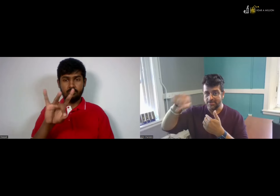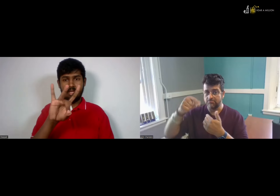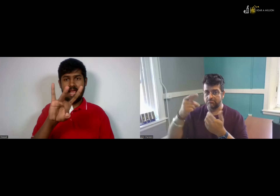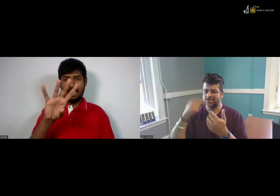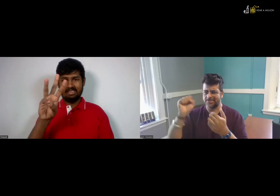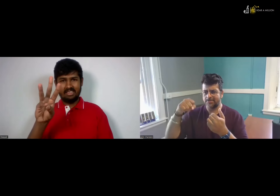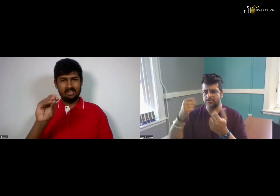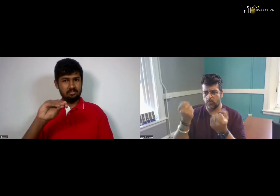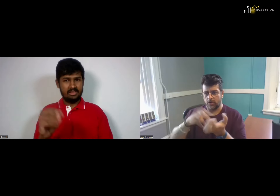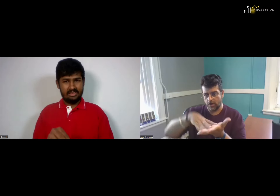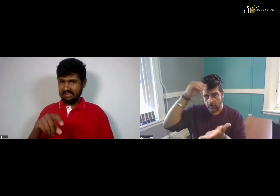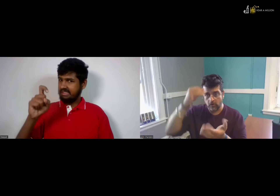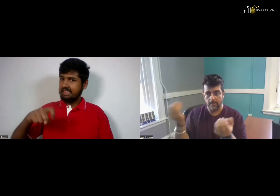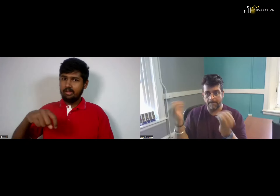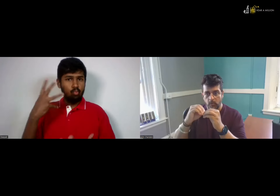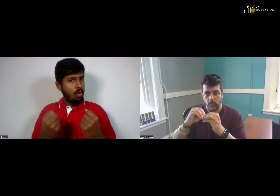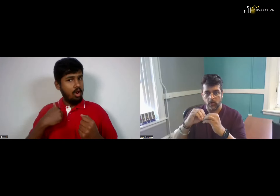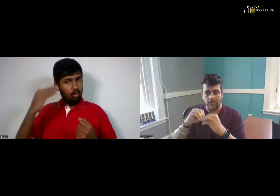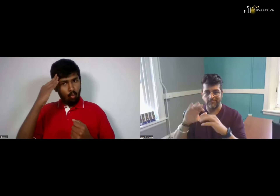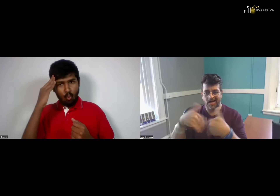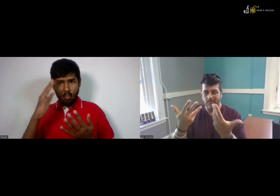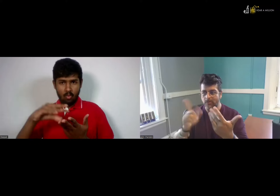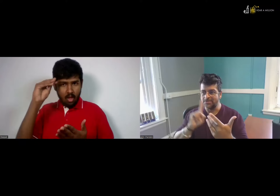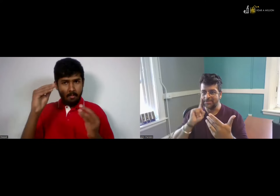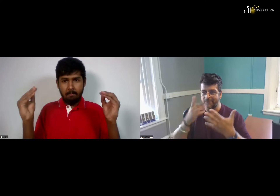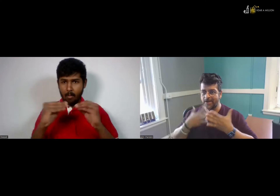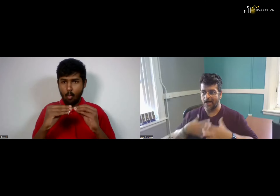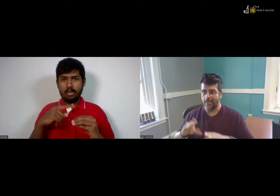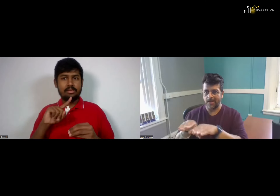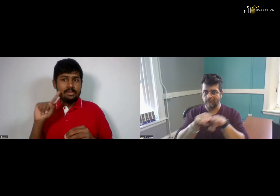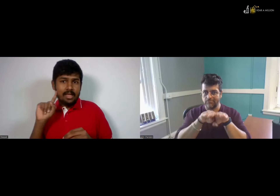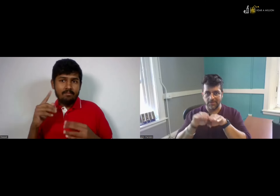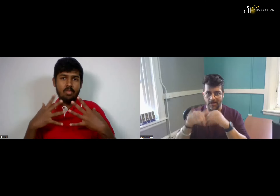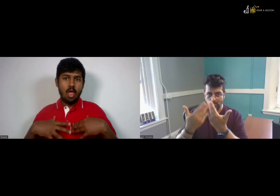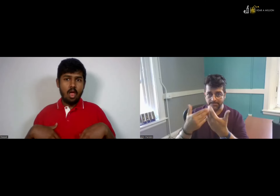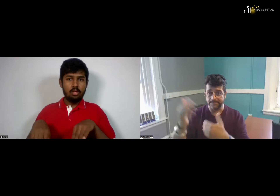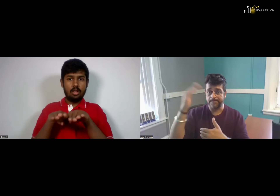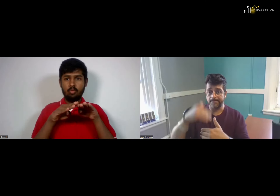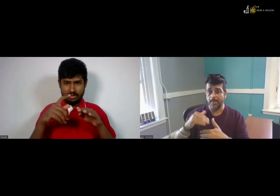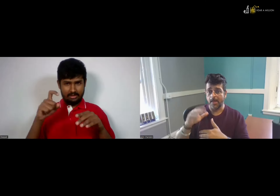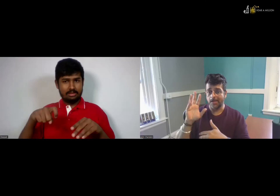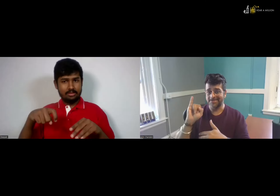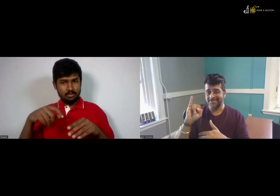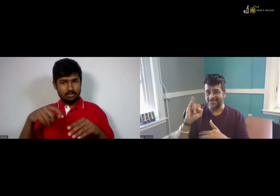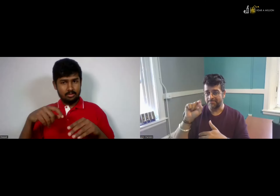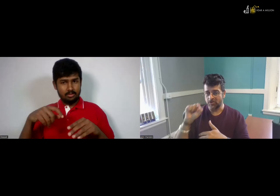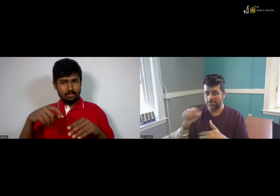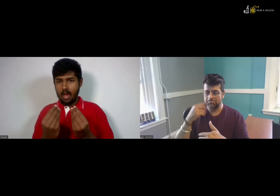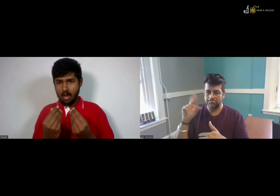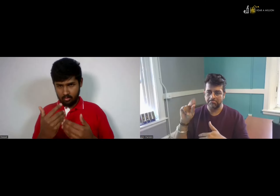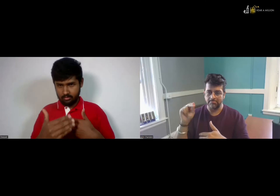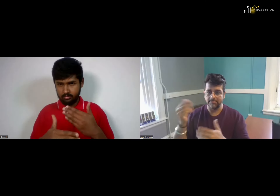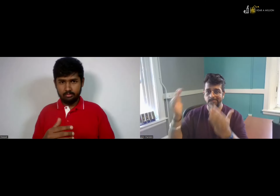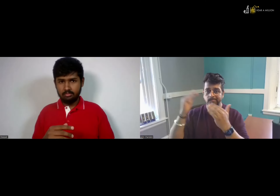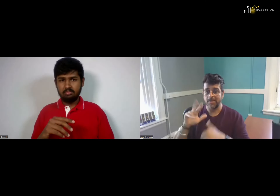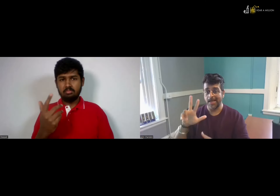So 86% people said that yes, they want to learn more about deaf health equity, and 6%